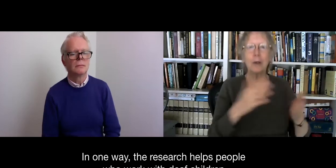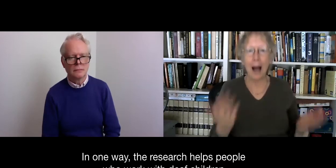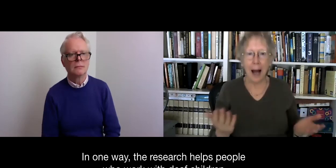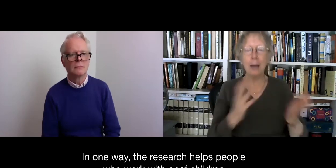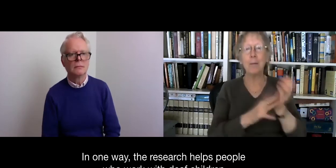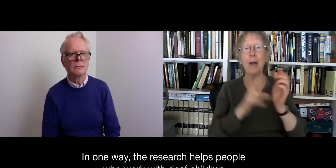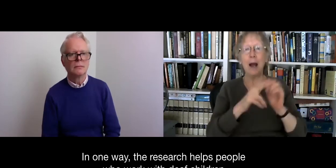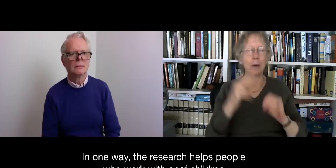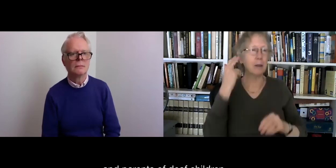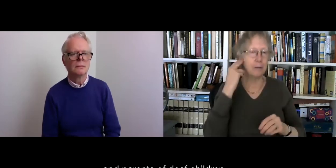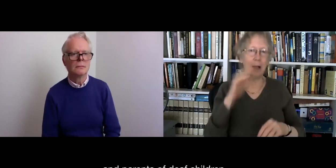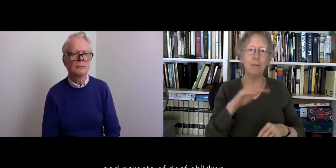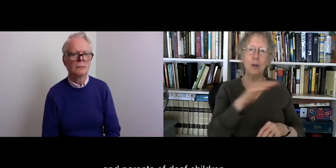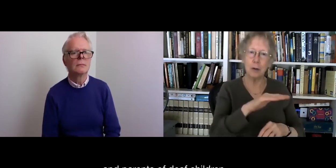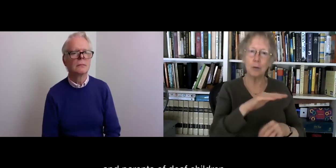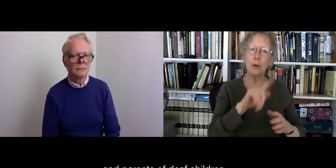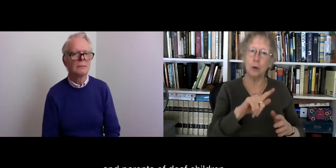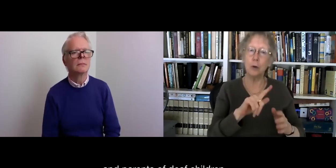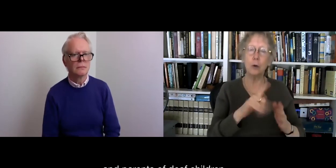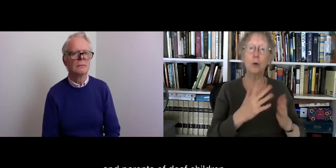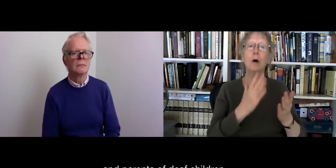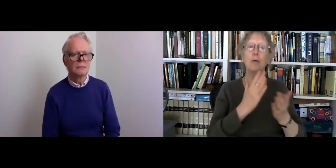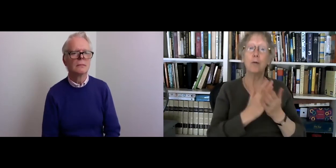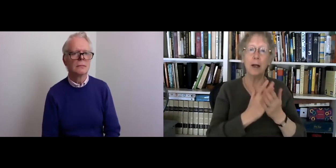deaf children and parents of deaf children,